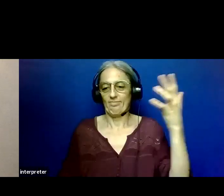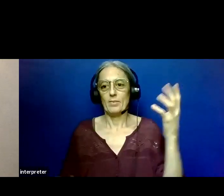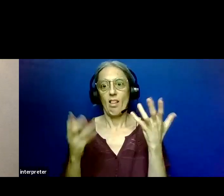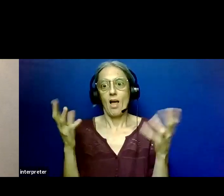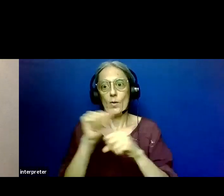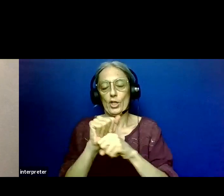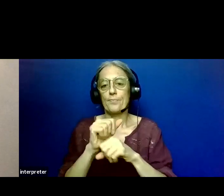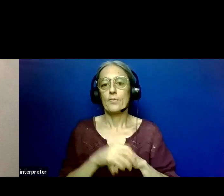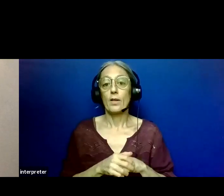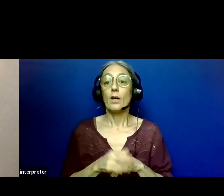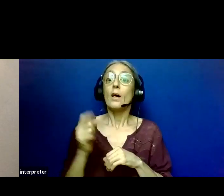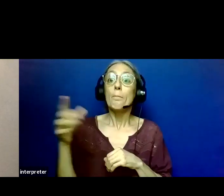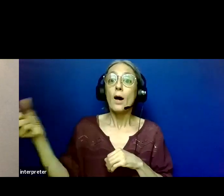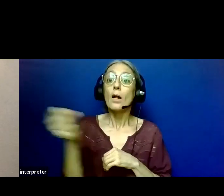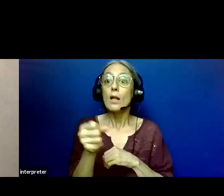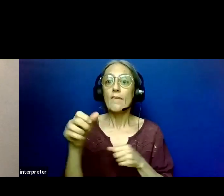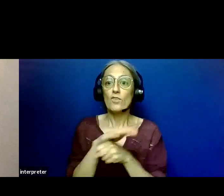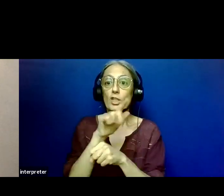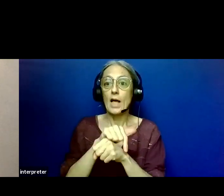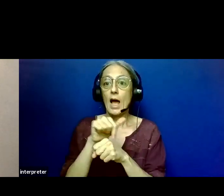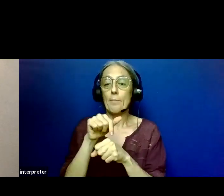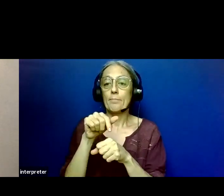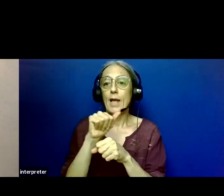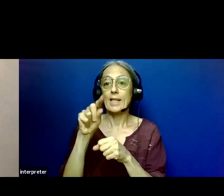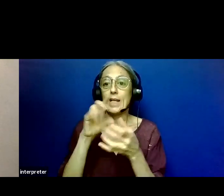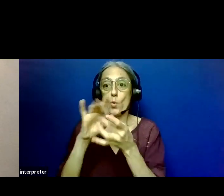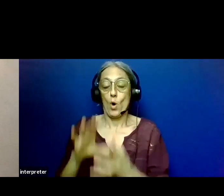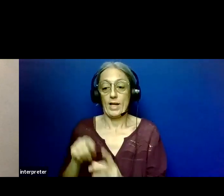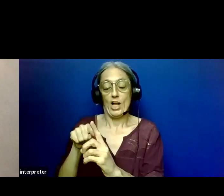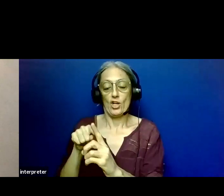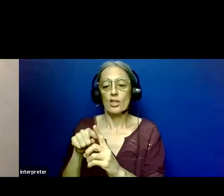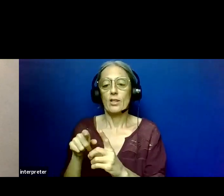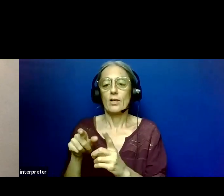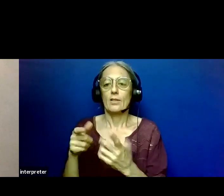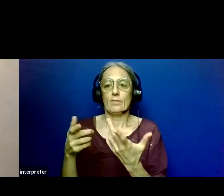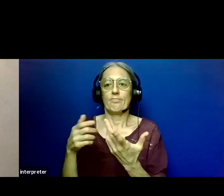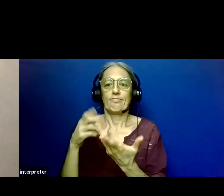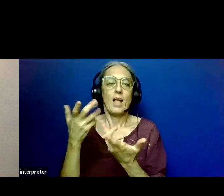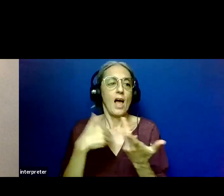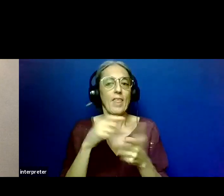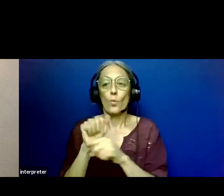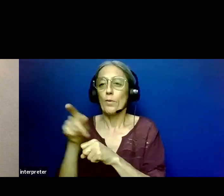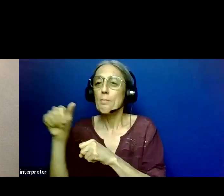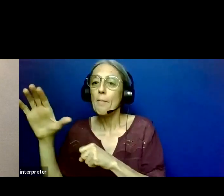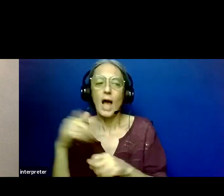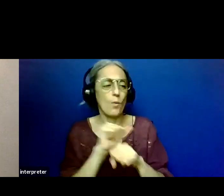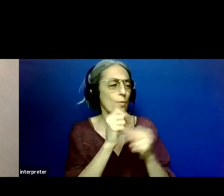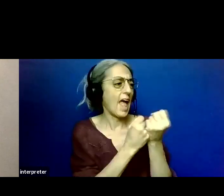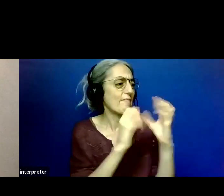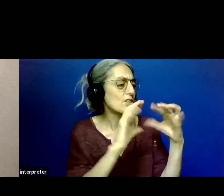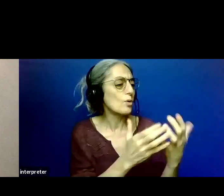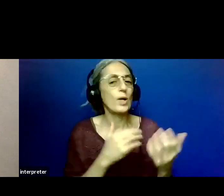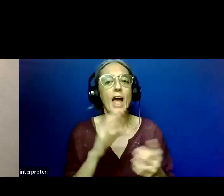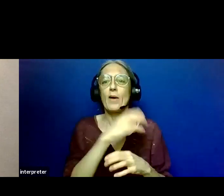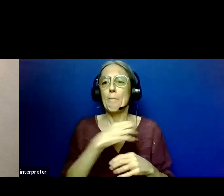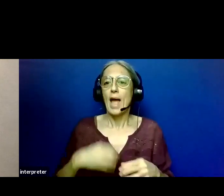coordinator, and they also work with the public, and I work with advocacy groups. We have a mayor's committee for people with disabilities.